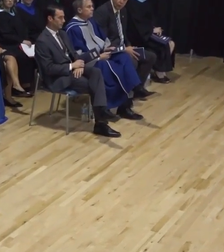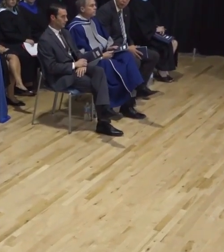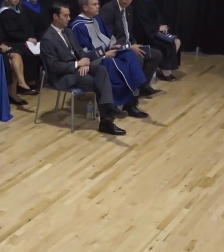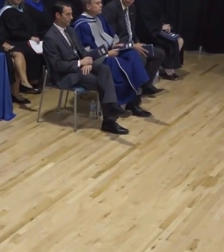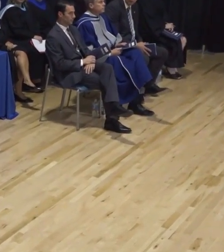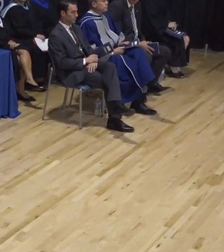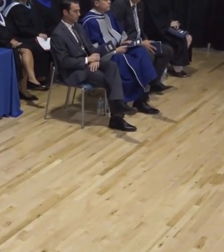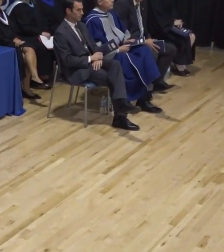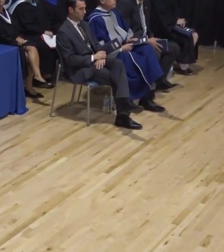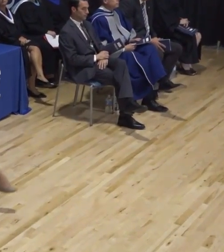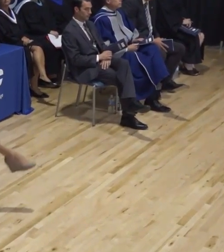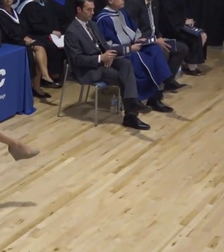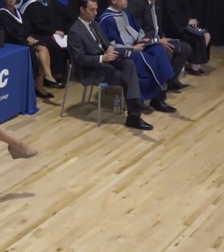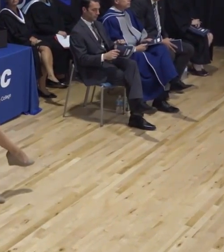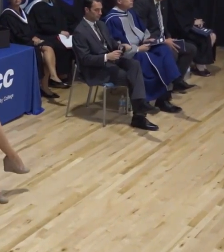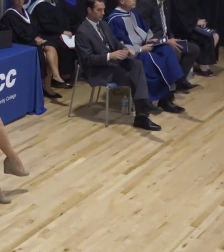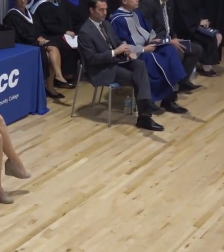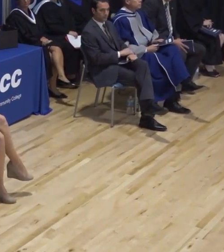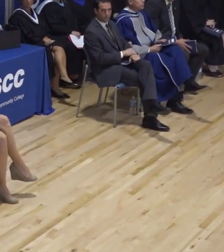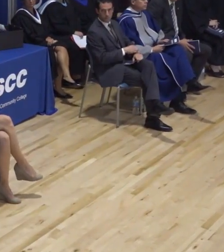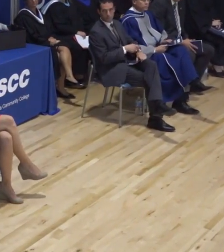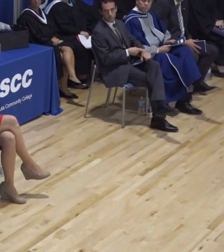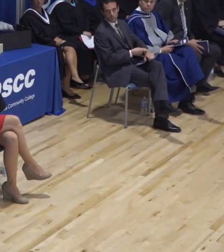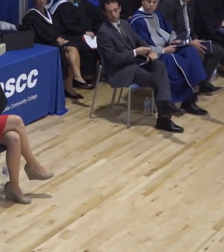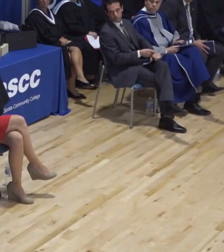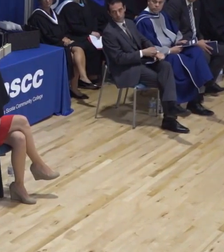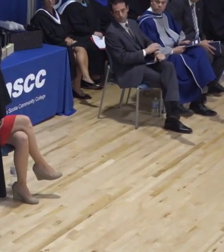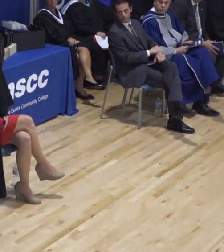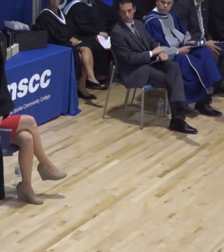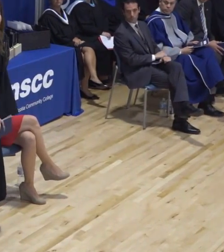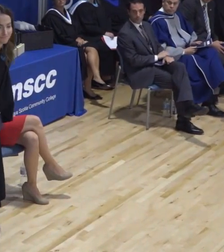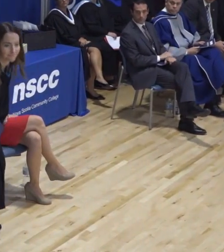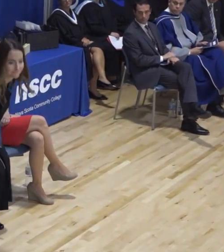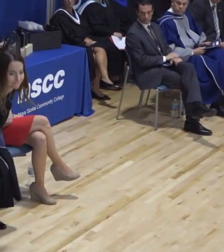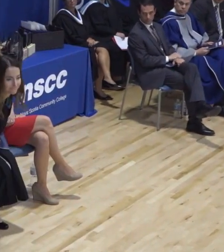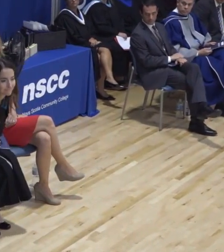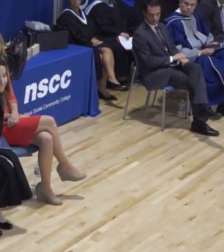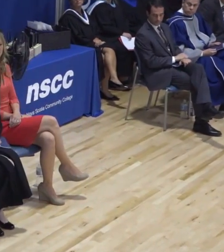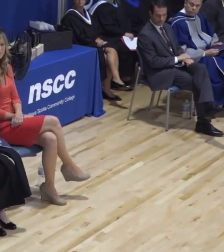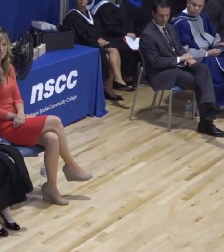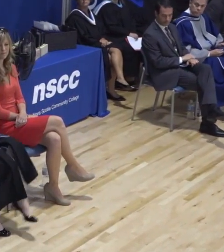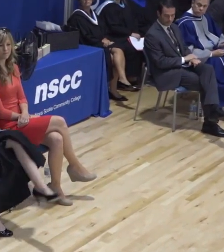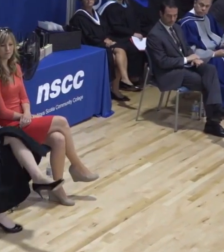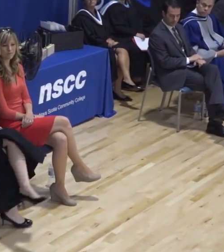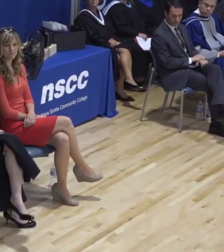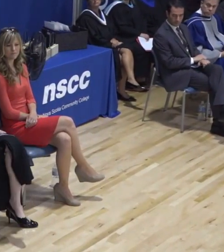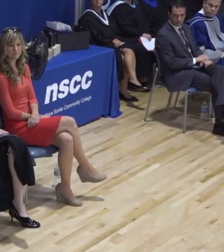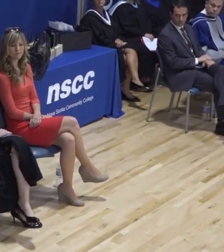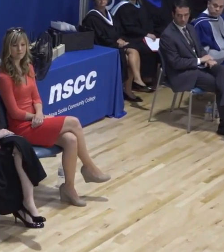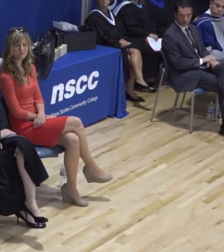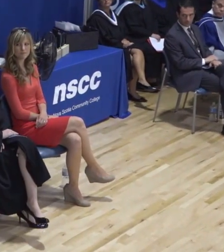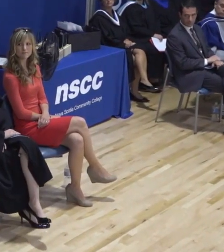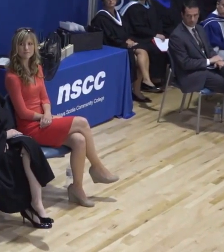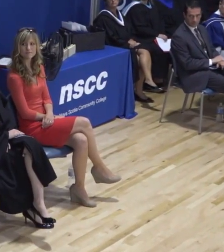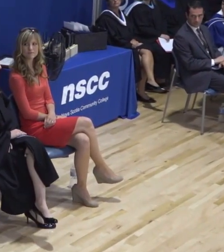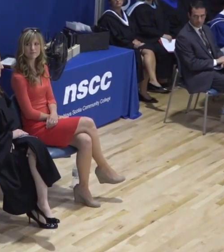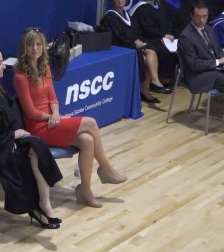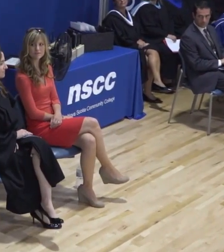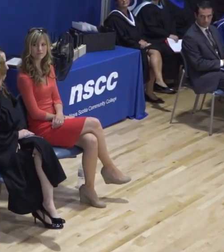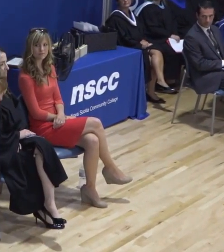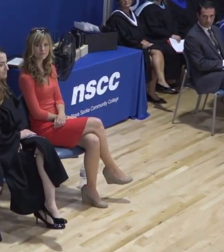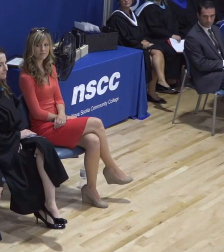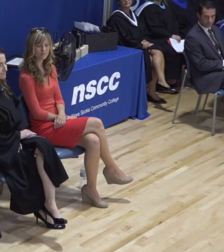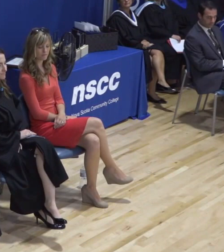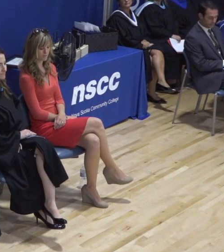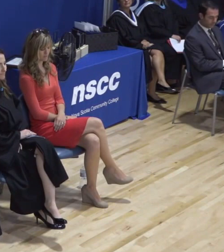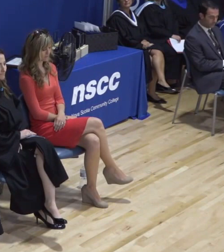Governors. Anna Burke, Vice President Academic. Catherine McLean, Vice President Campuses